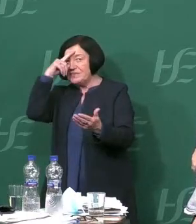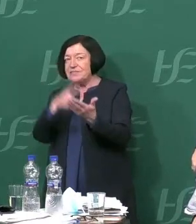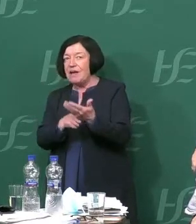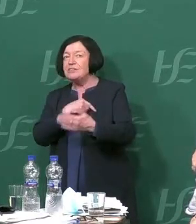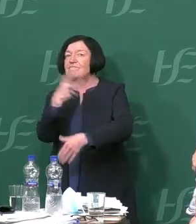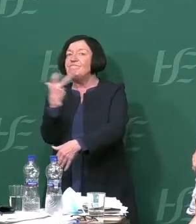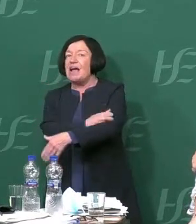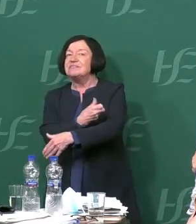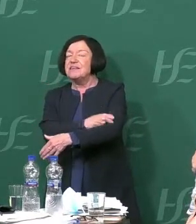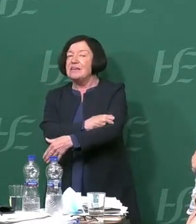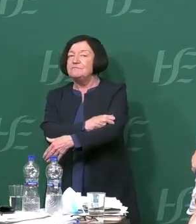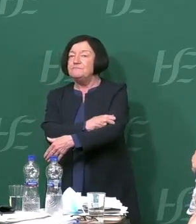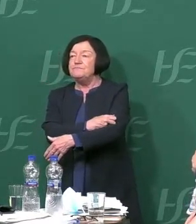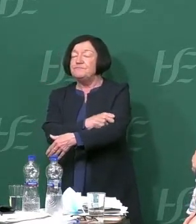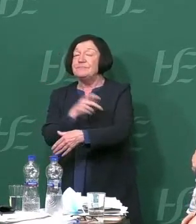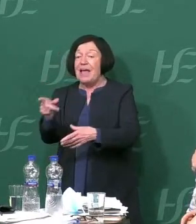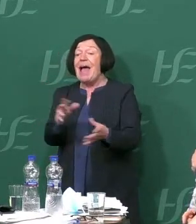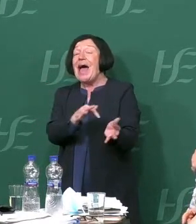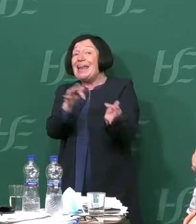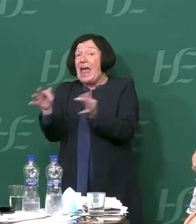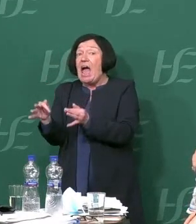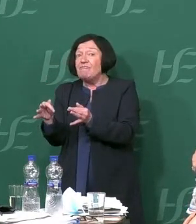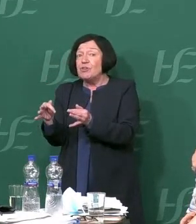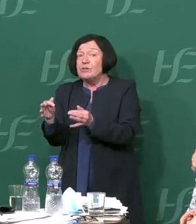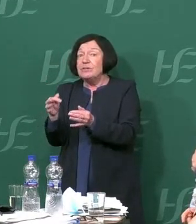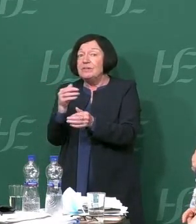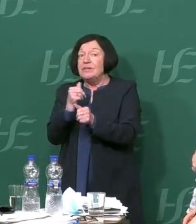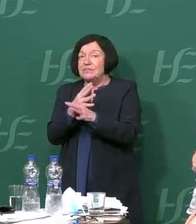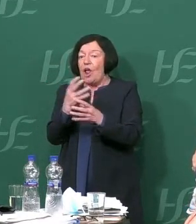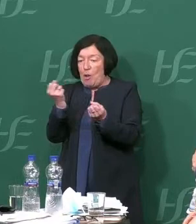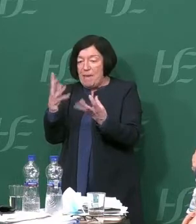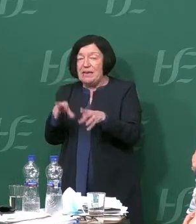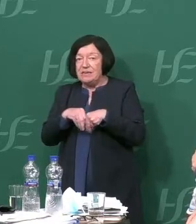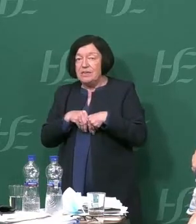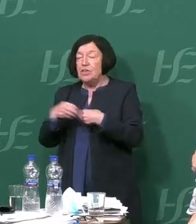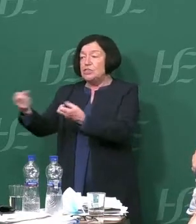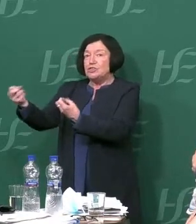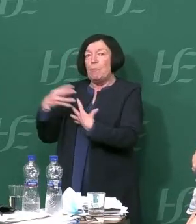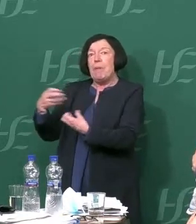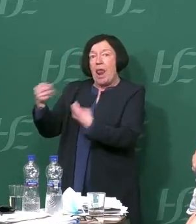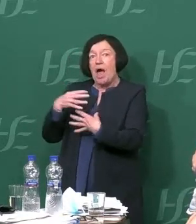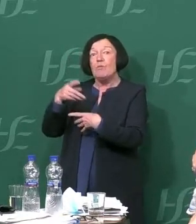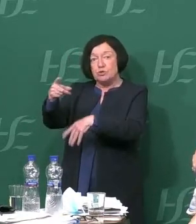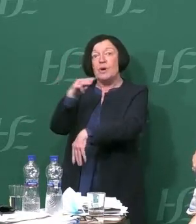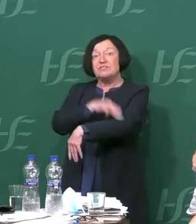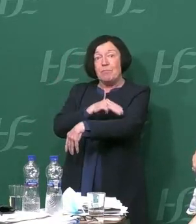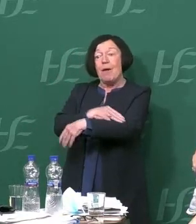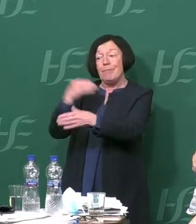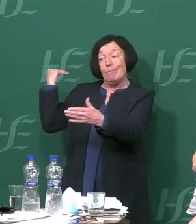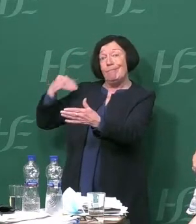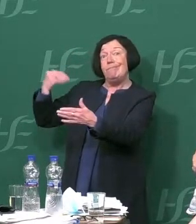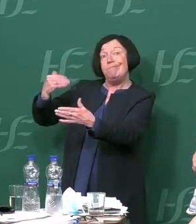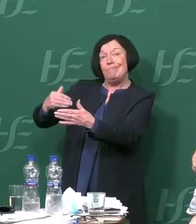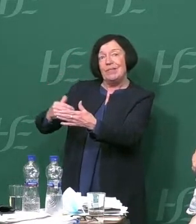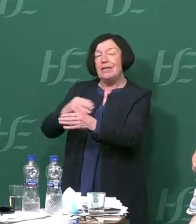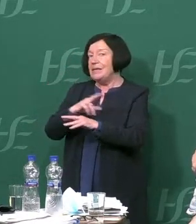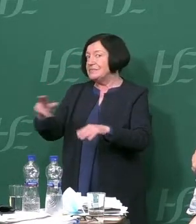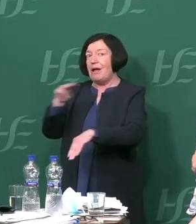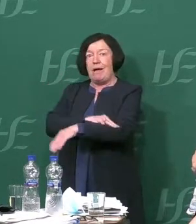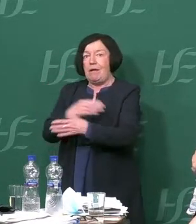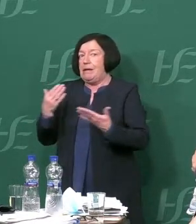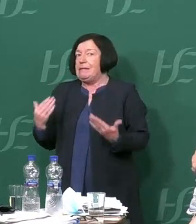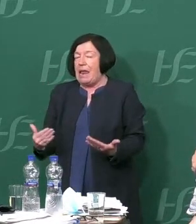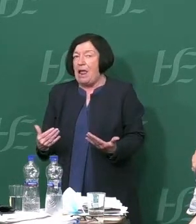vaccinate. And so, you know, and after that, it's all uptake. Supply, which was a factor throughout, we feel is not a factor